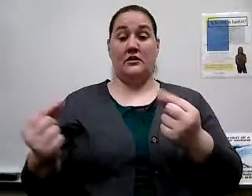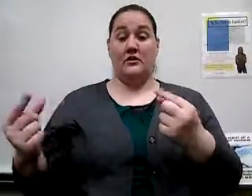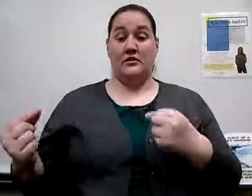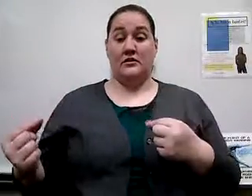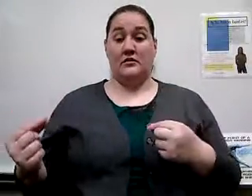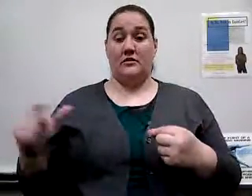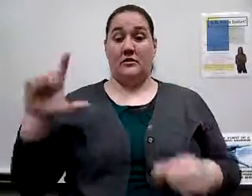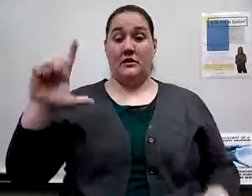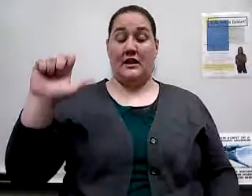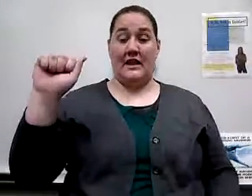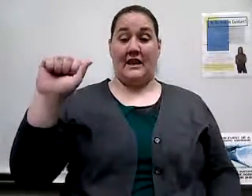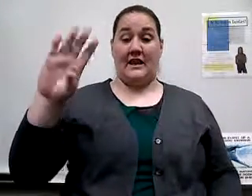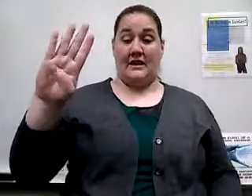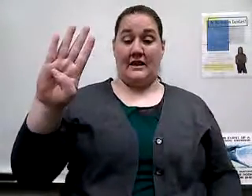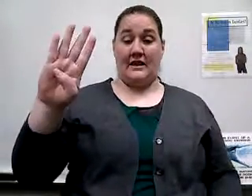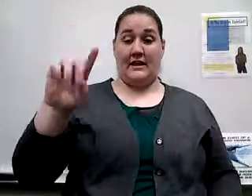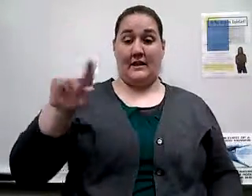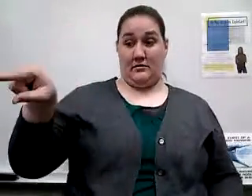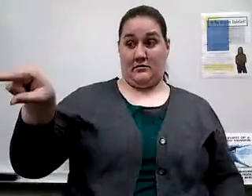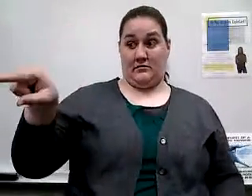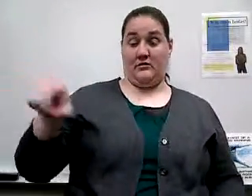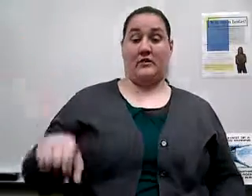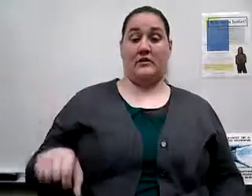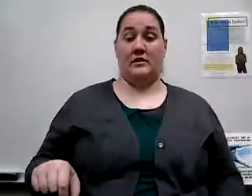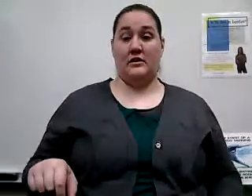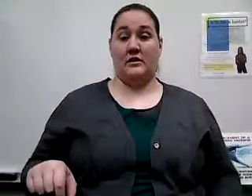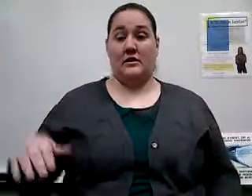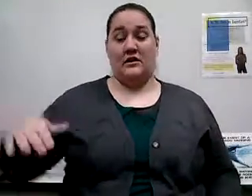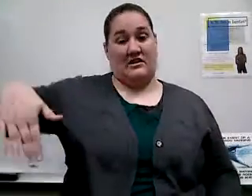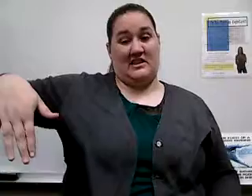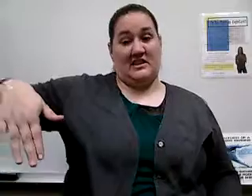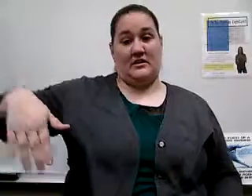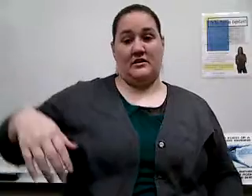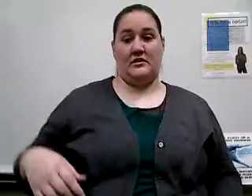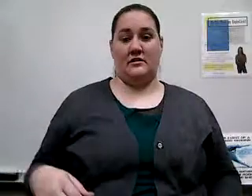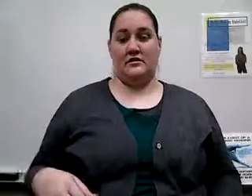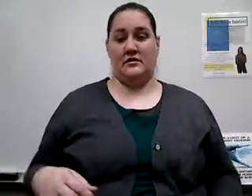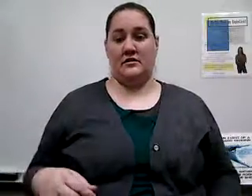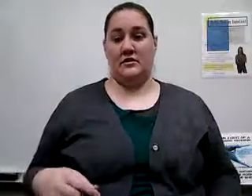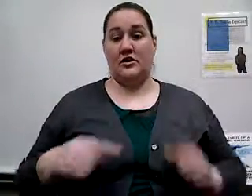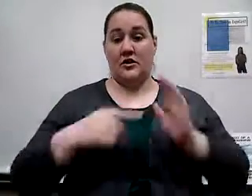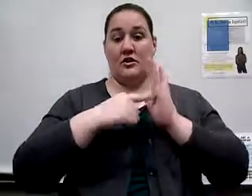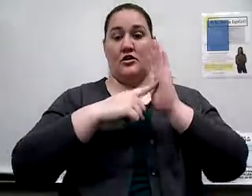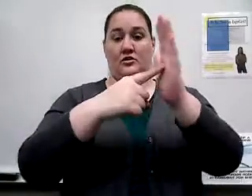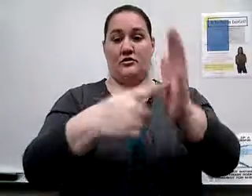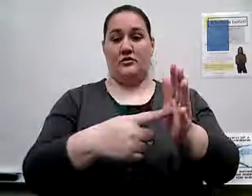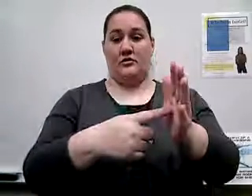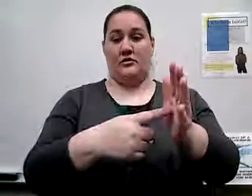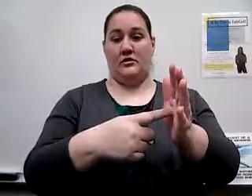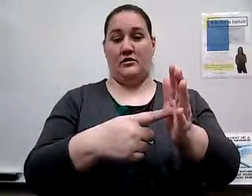here that's going to look at that in a little bit more detail and give you a better chance to understand that it's a cooling